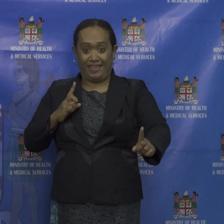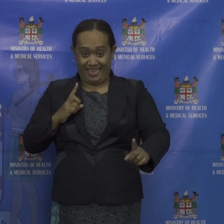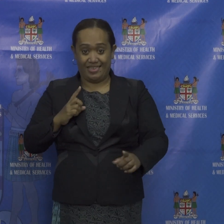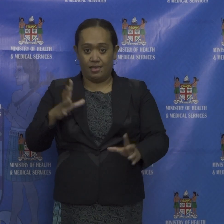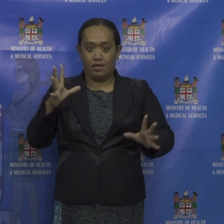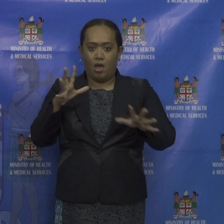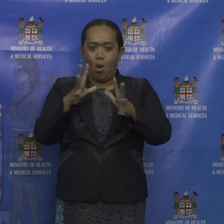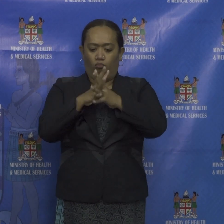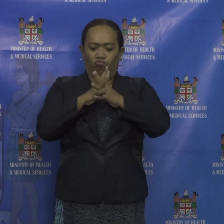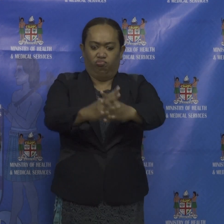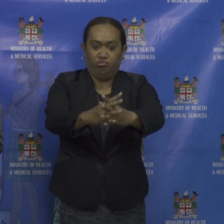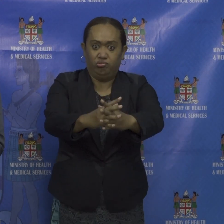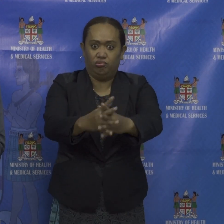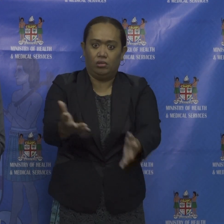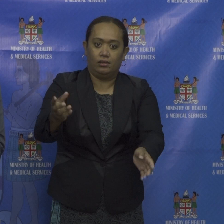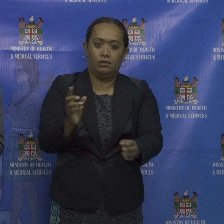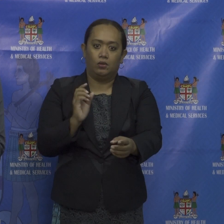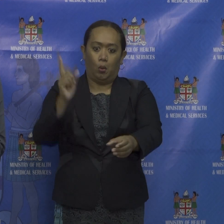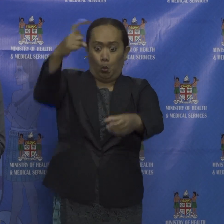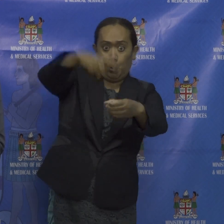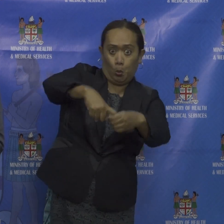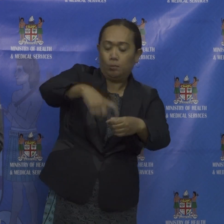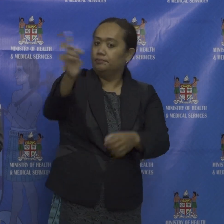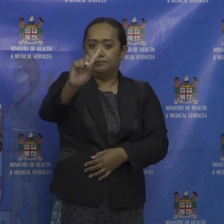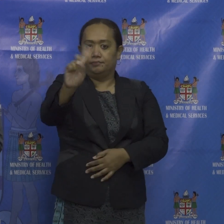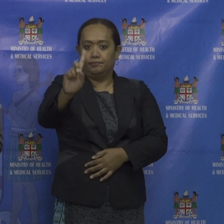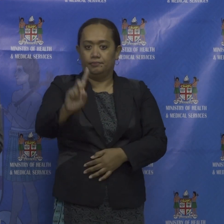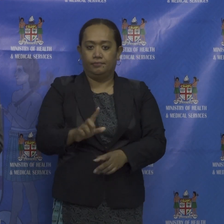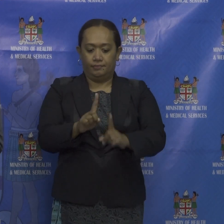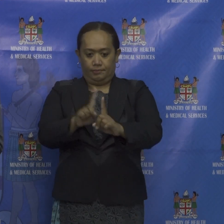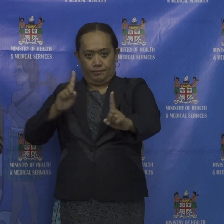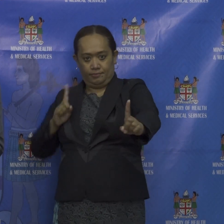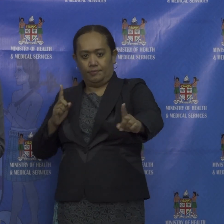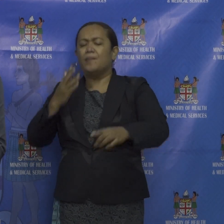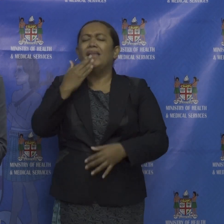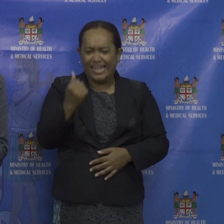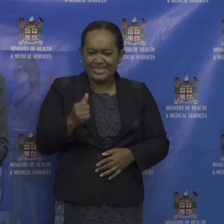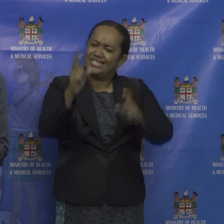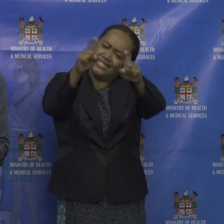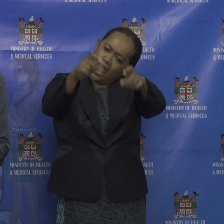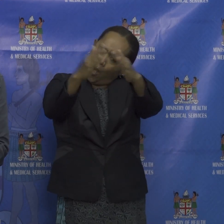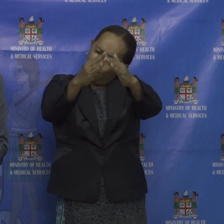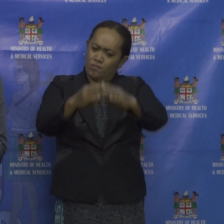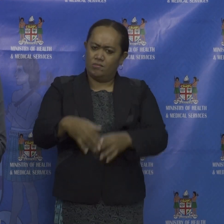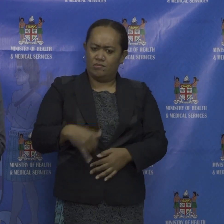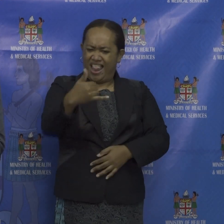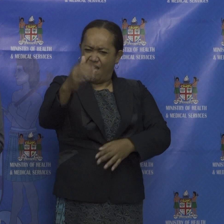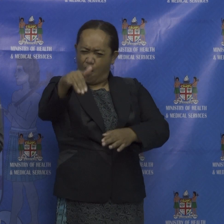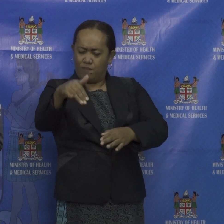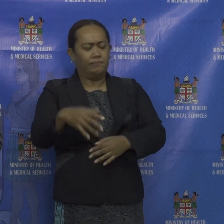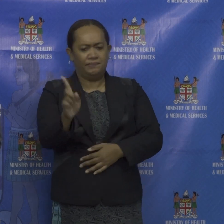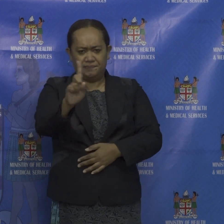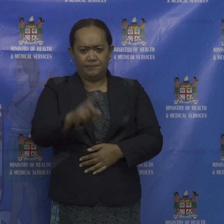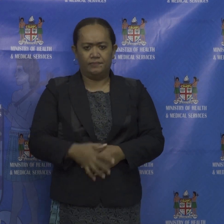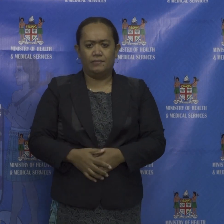see a crowd, don't add to the problem. Stay away. Better yet, don't leave your home at all. Stay home. My staff